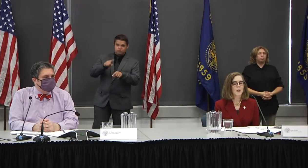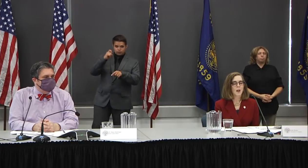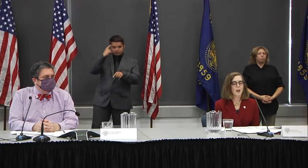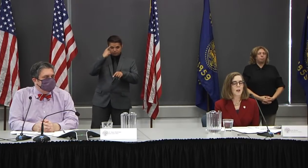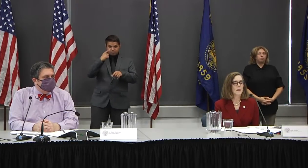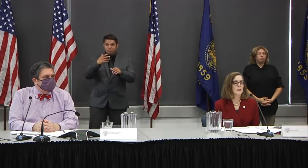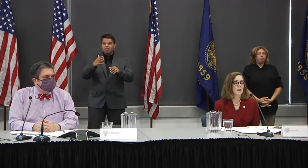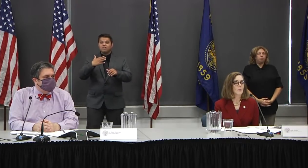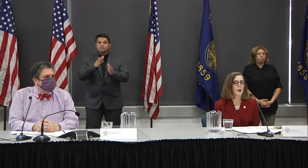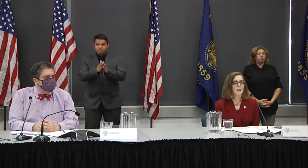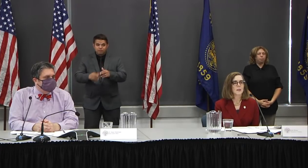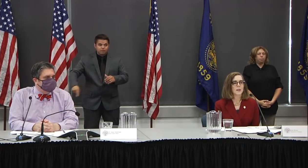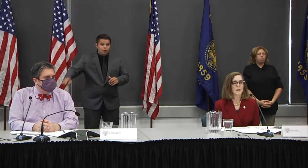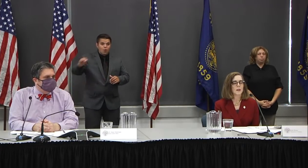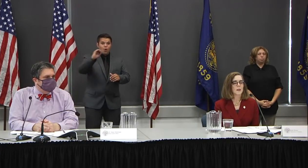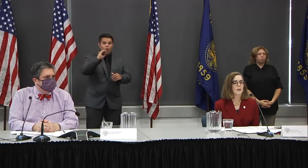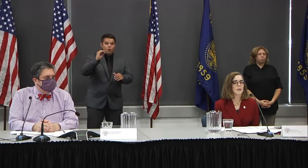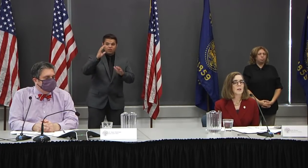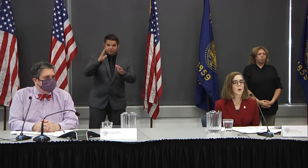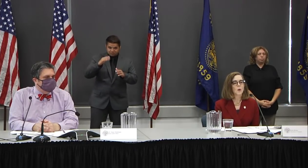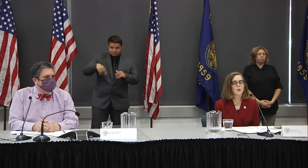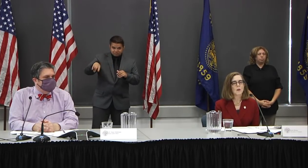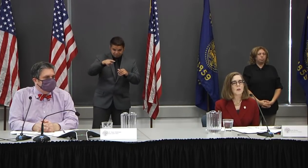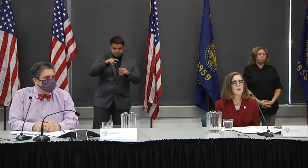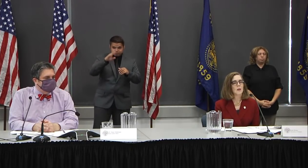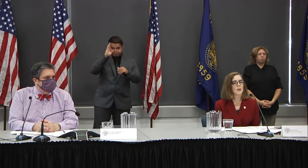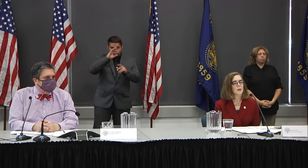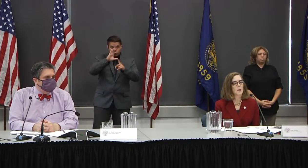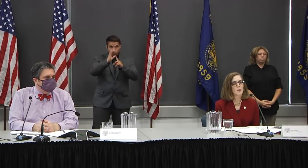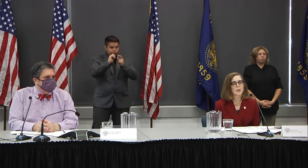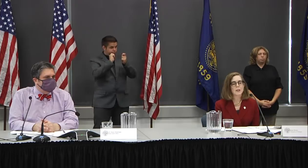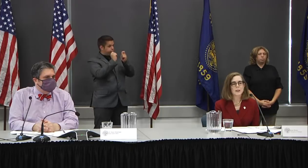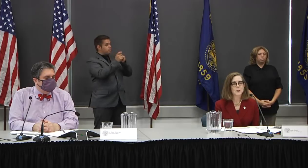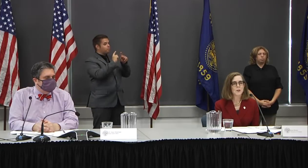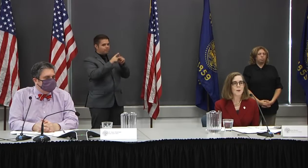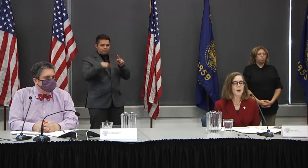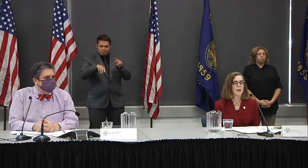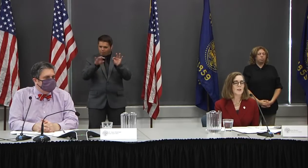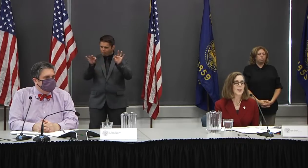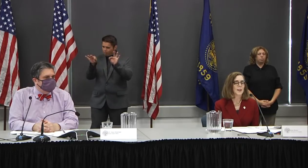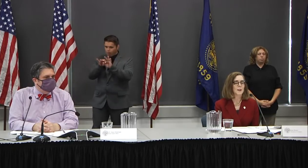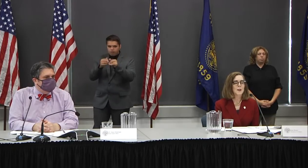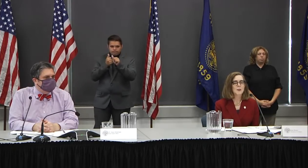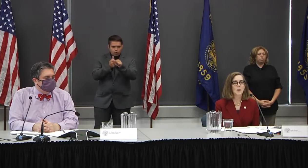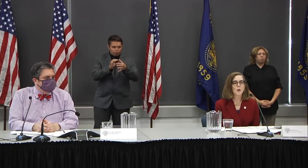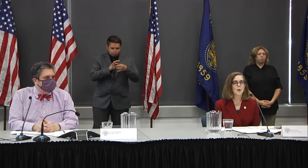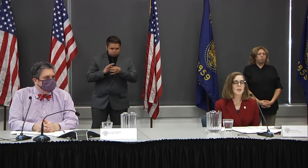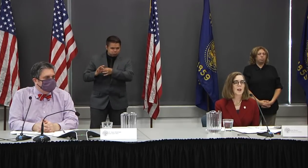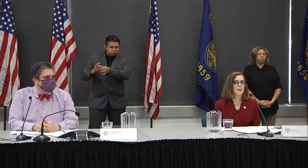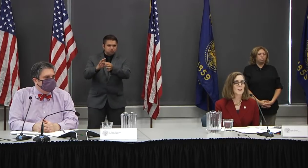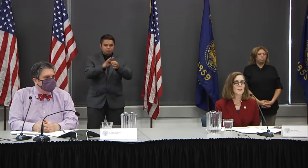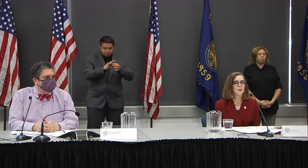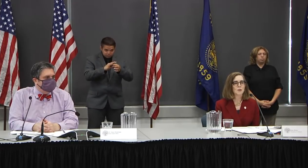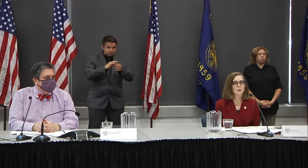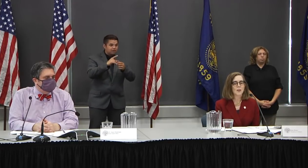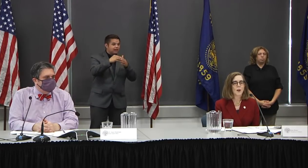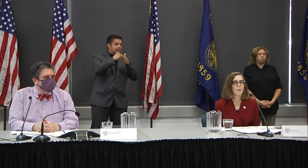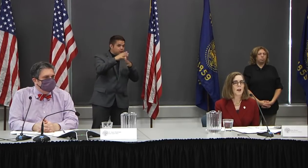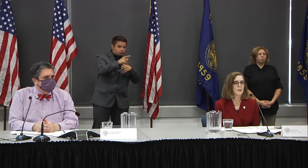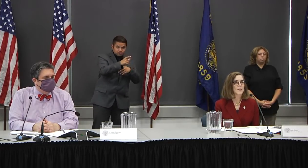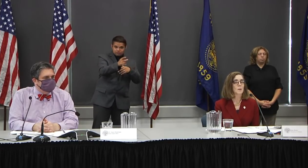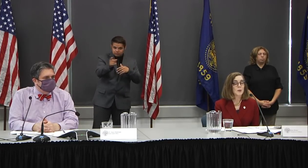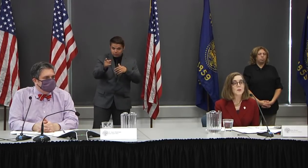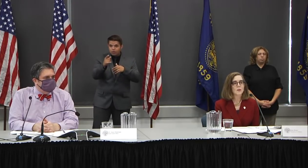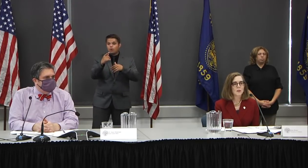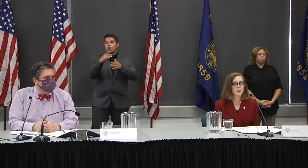time. And I'm asking local community leaders, I'm asking local elected officials, and